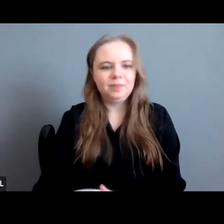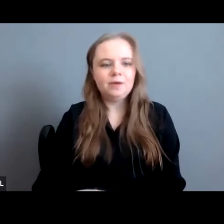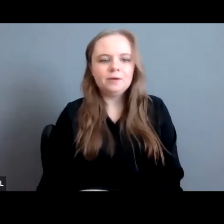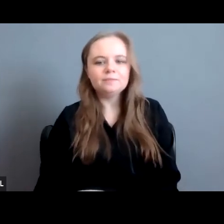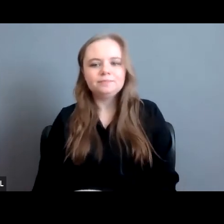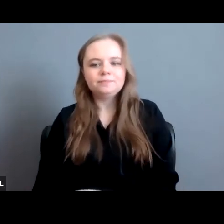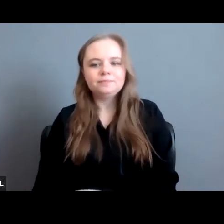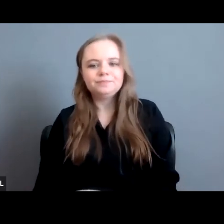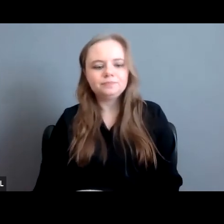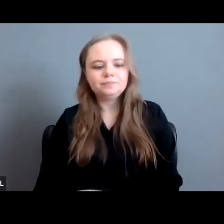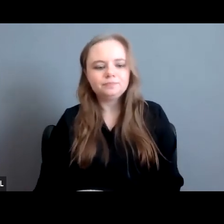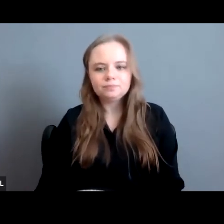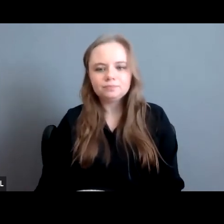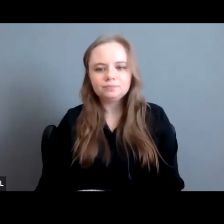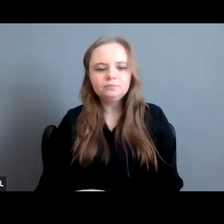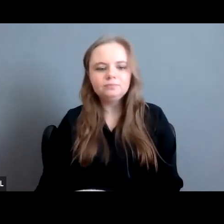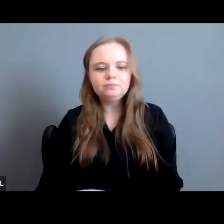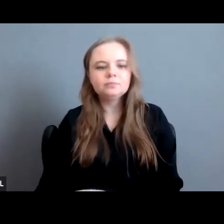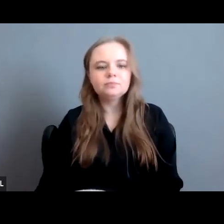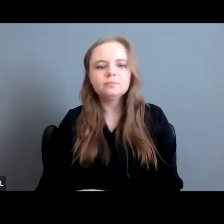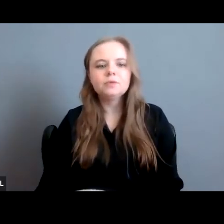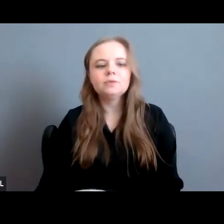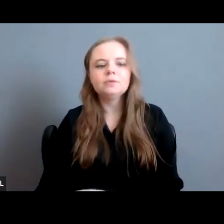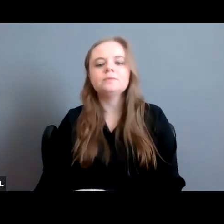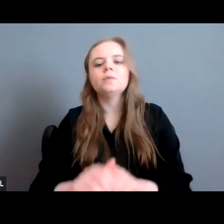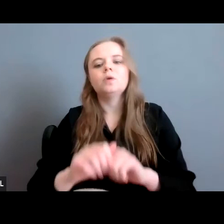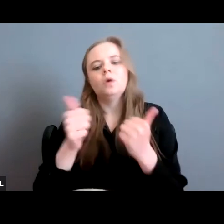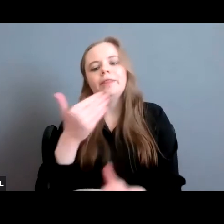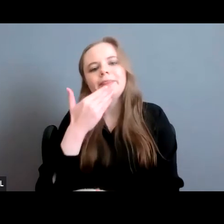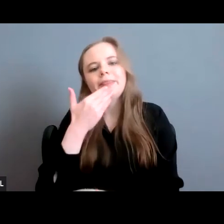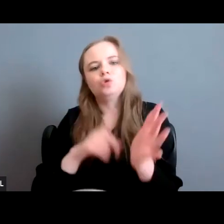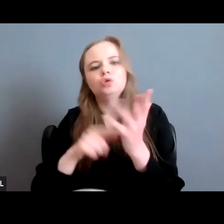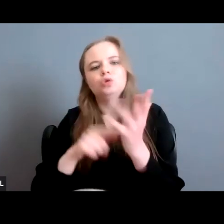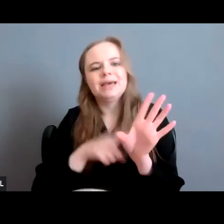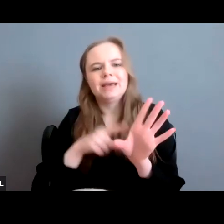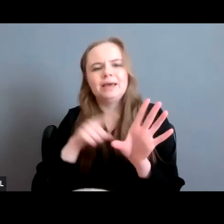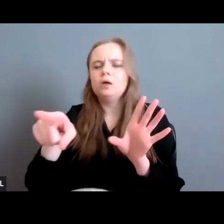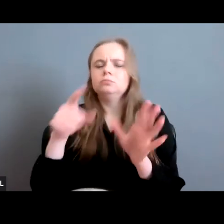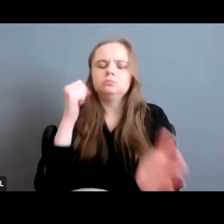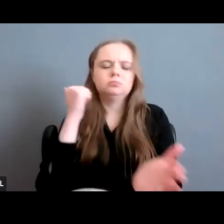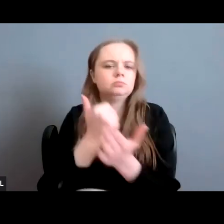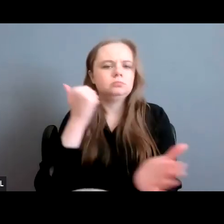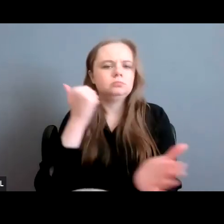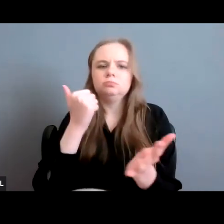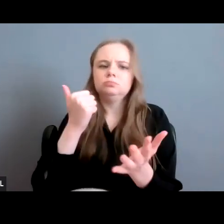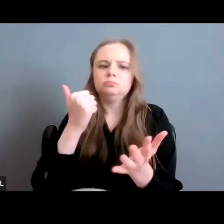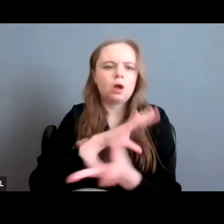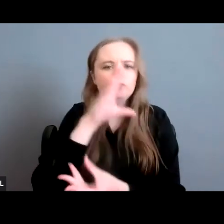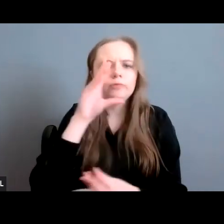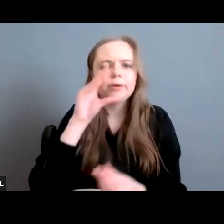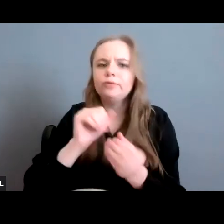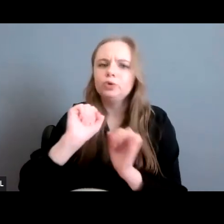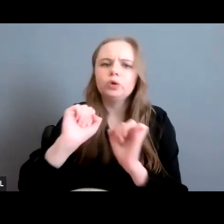Thank you so much, Lucy. I think that was a really excellent overview, I guess, of kind of some of those individual challenges,